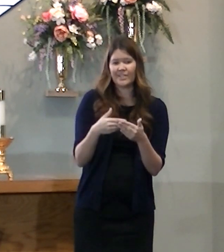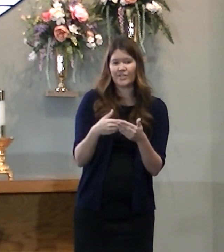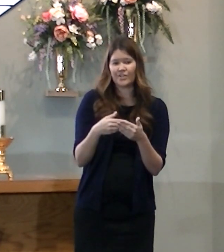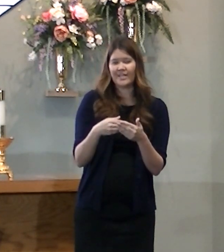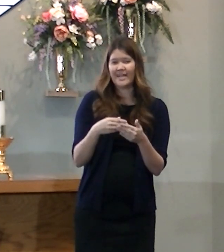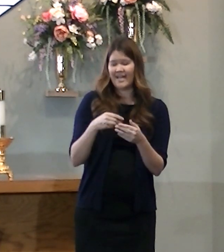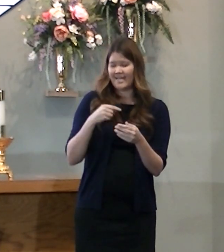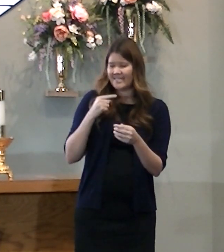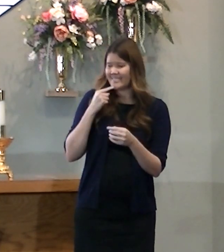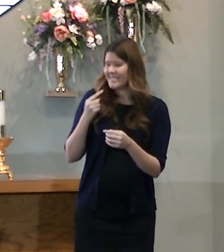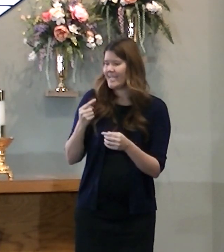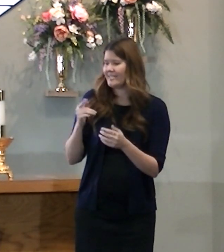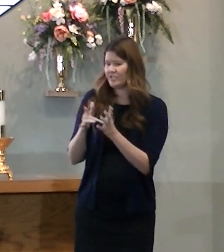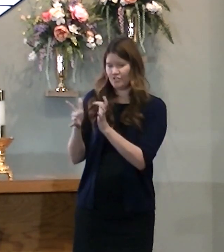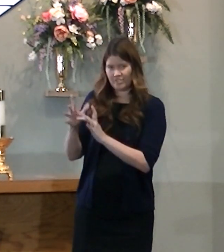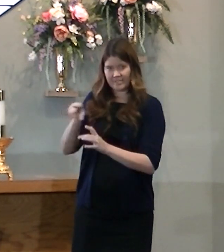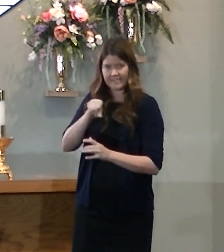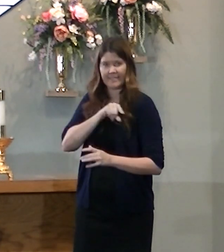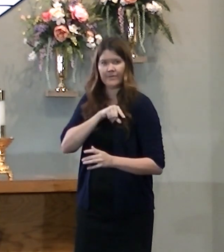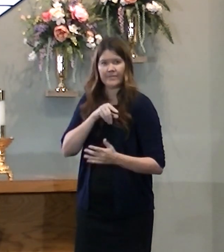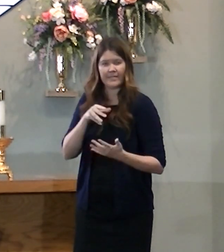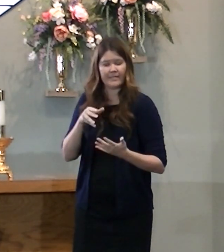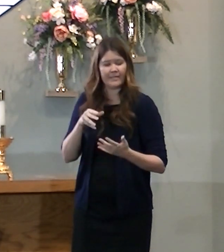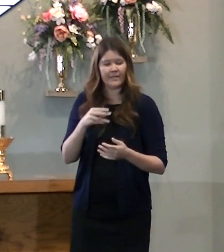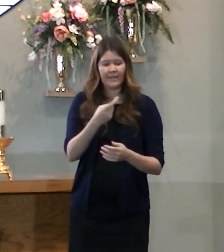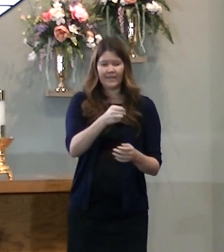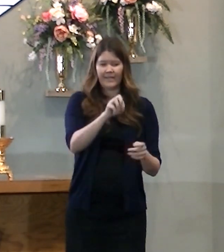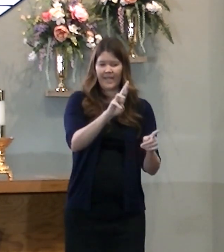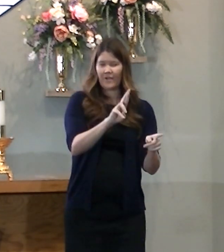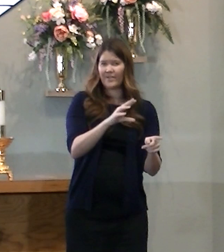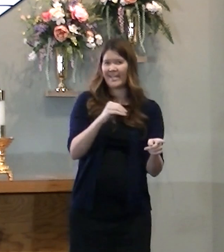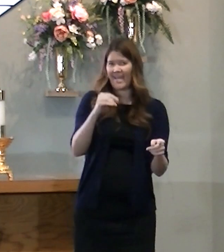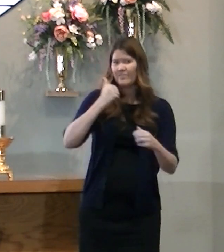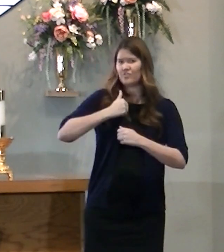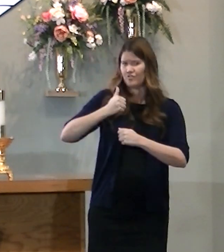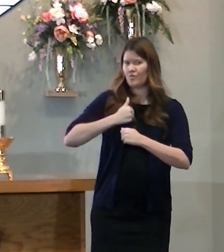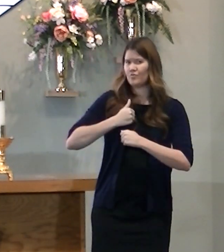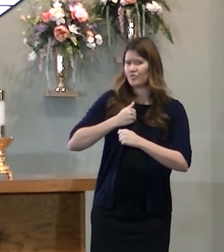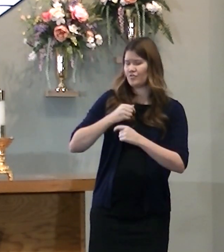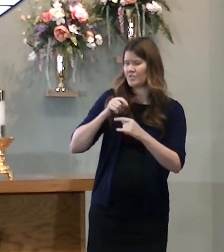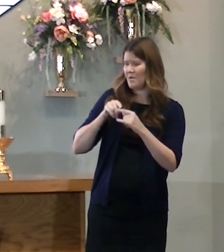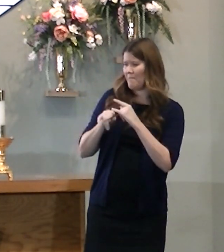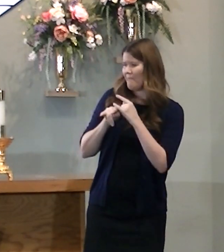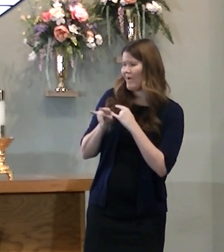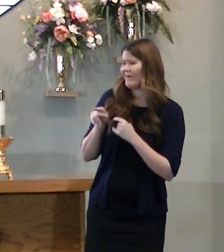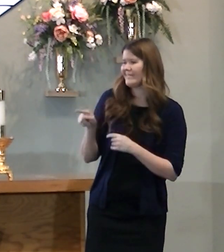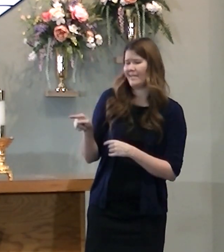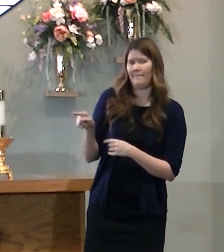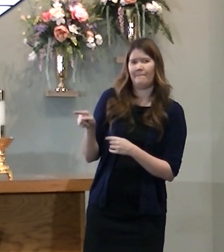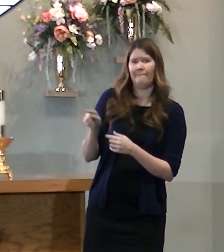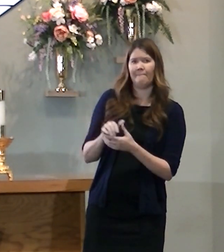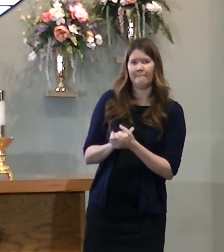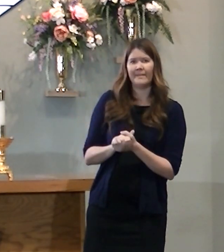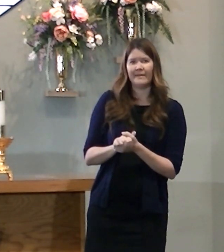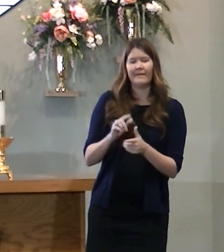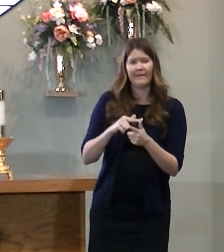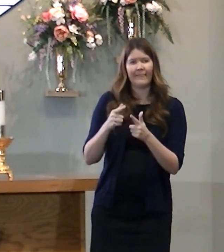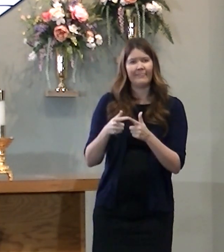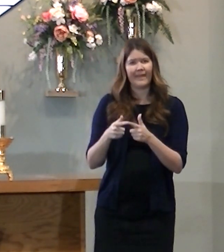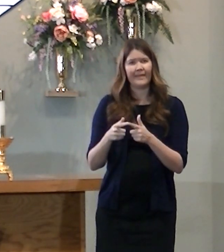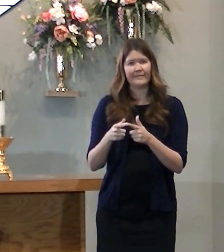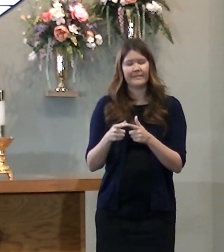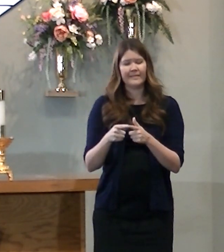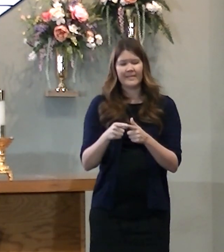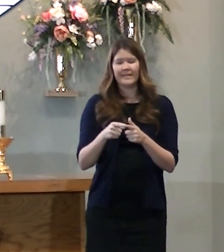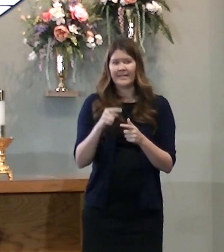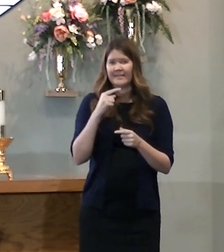vehemently accusing him. And Herod with his soldiers treated him with contempt and mocked him. Then, arraying